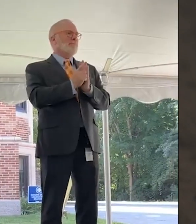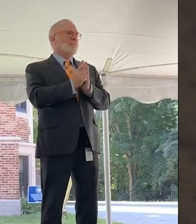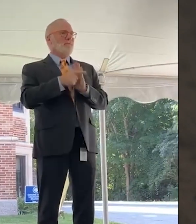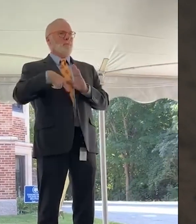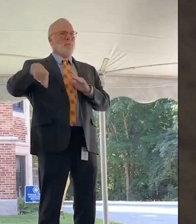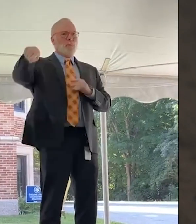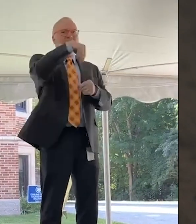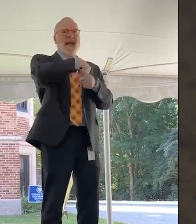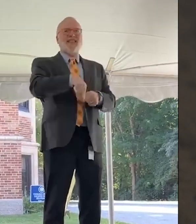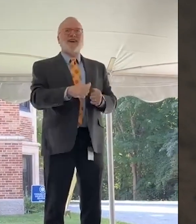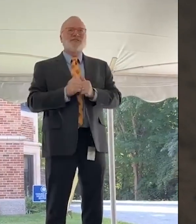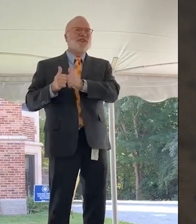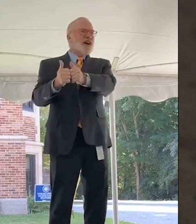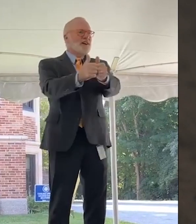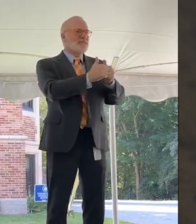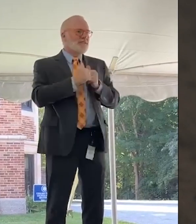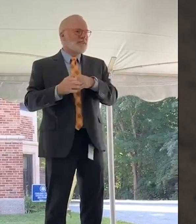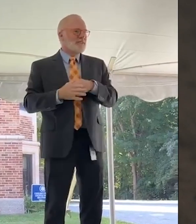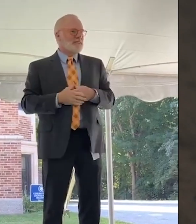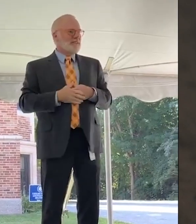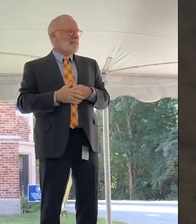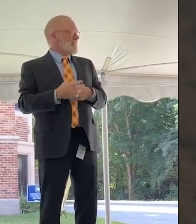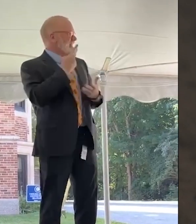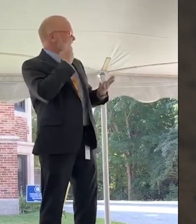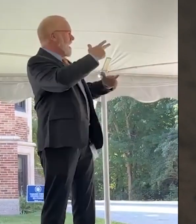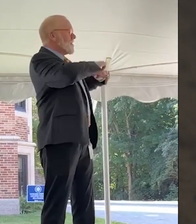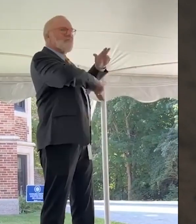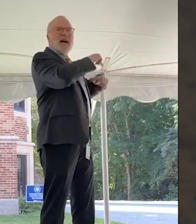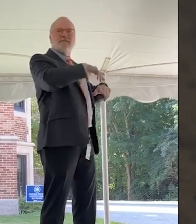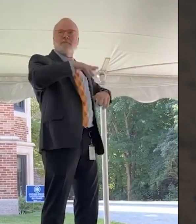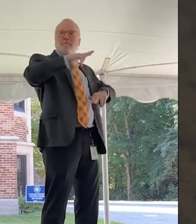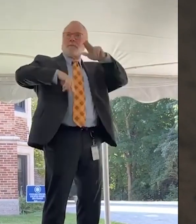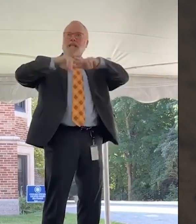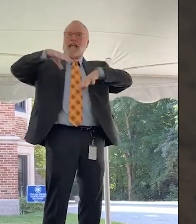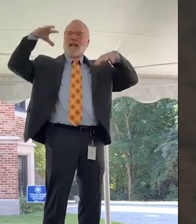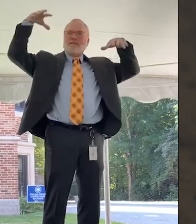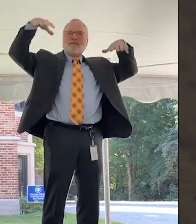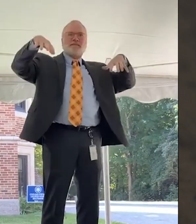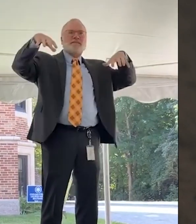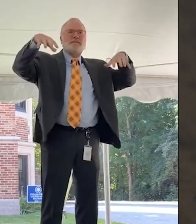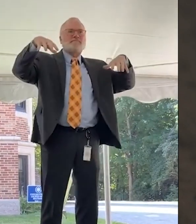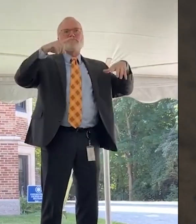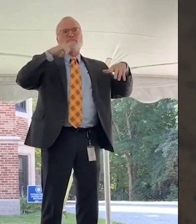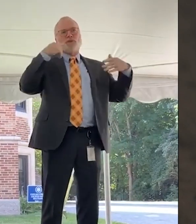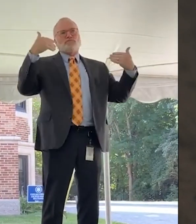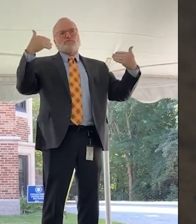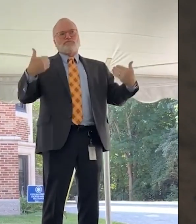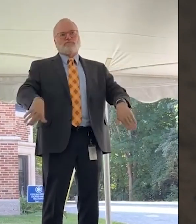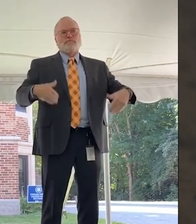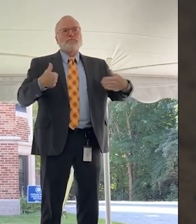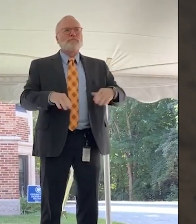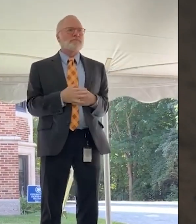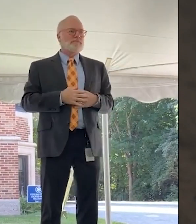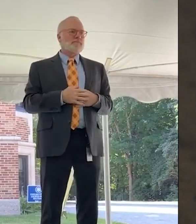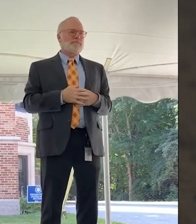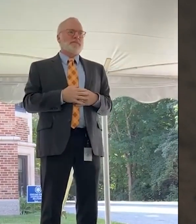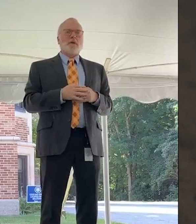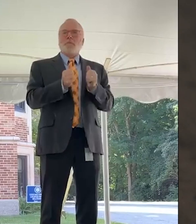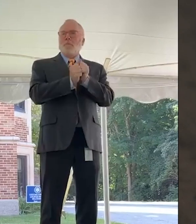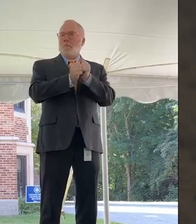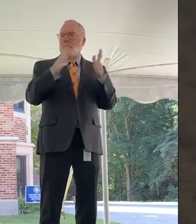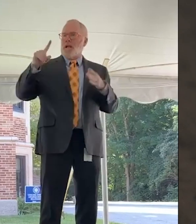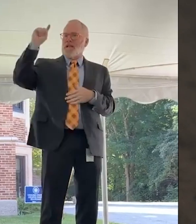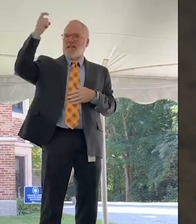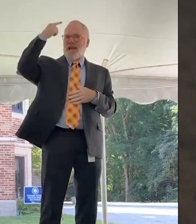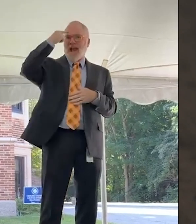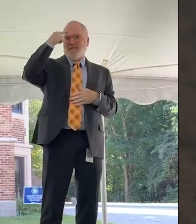This is such a historic moment today, and we are all here in this together to look around this historic campus,